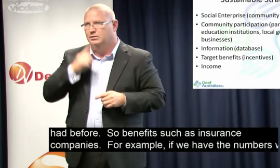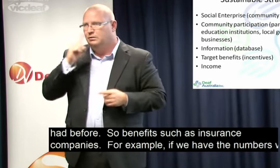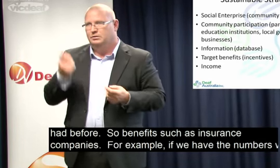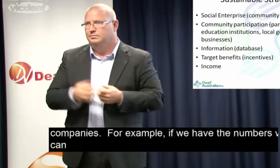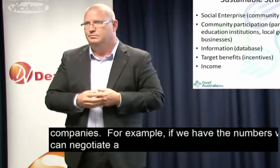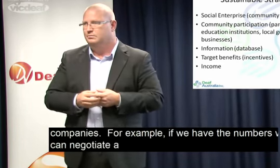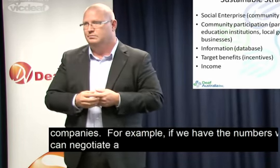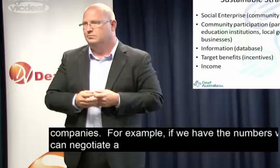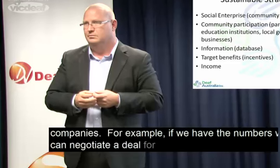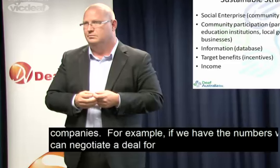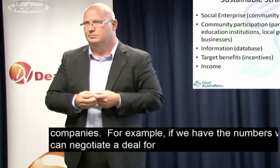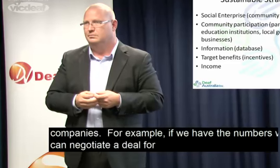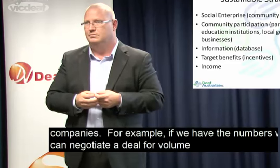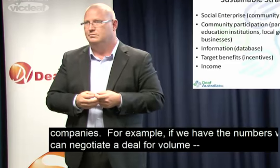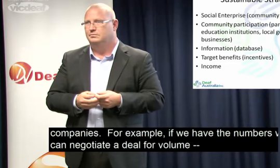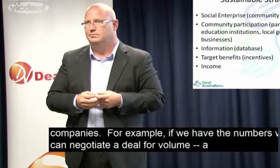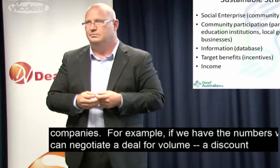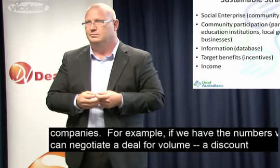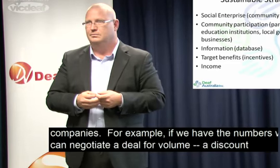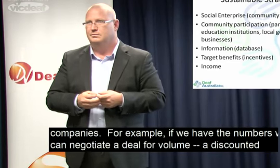And we can't do that with $30 a year, obviously.